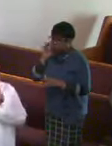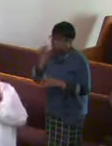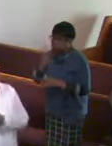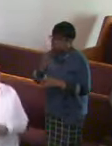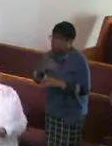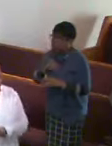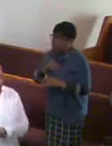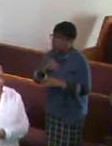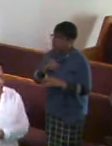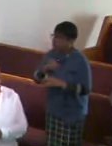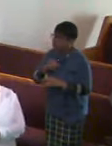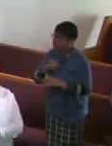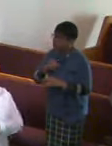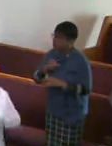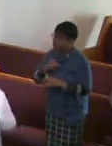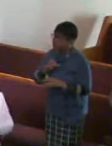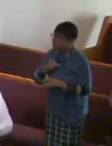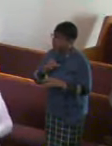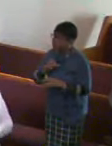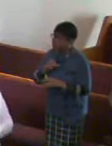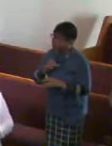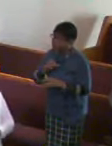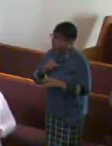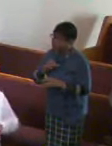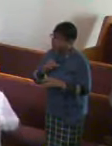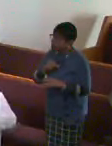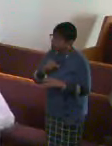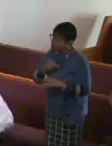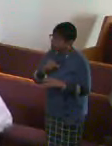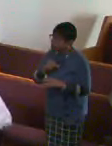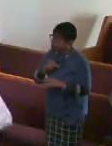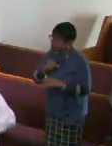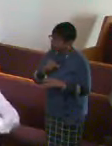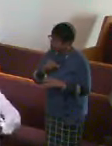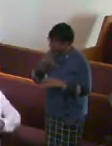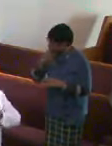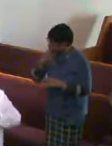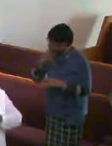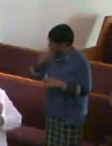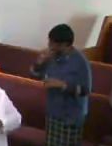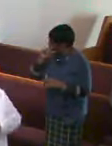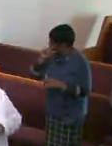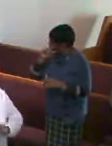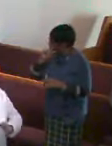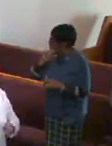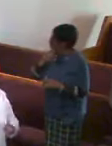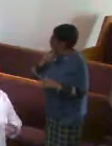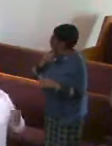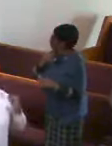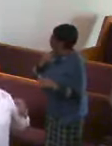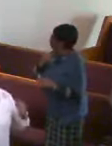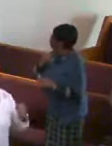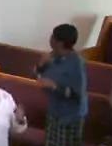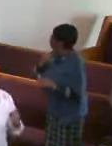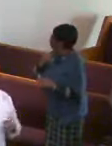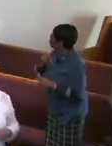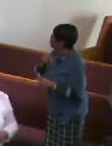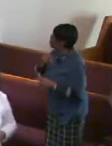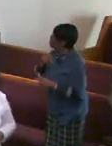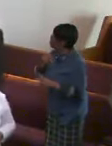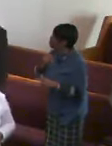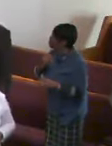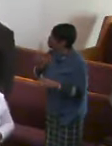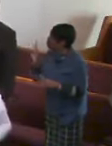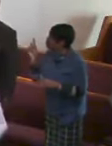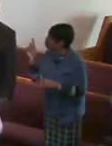for God to strengthen them as well. And those are the individuals whose situations came to mind for me to ask a special prayer